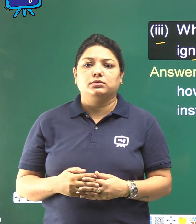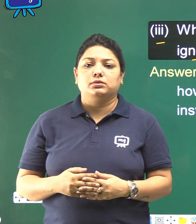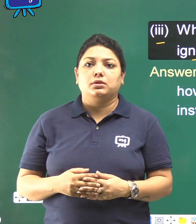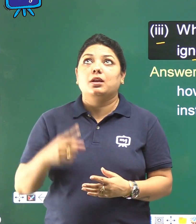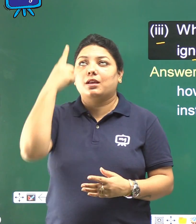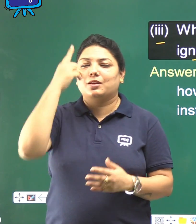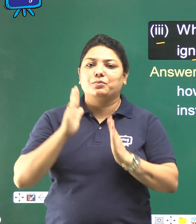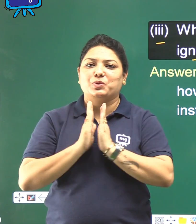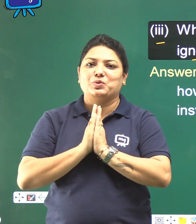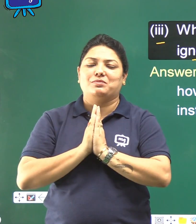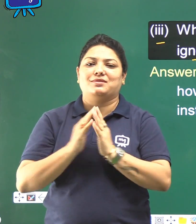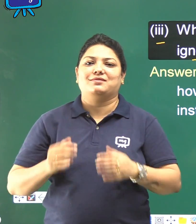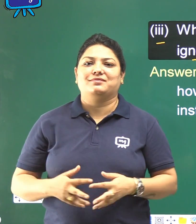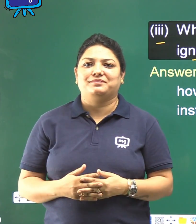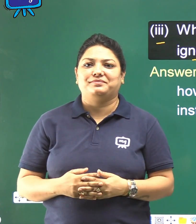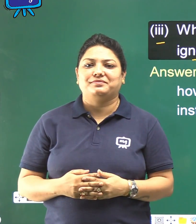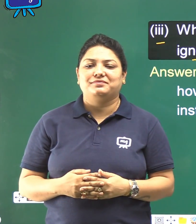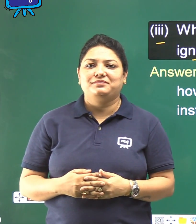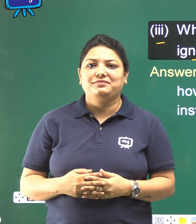spiritual masters?